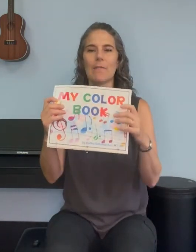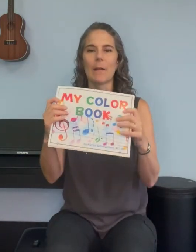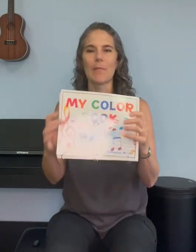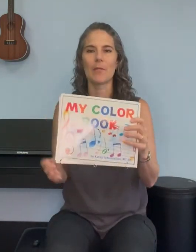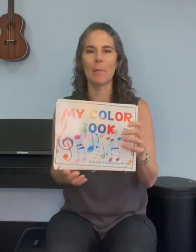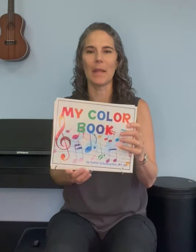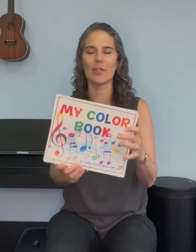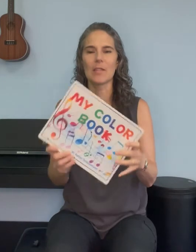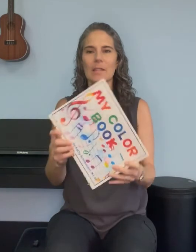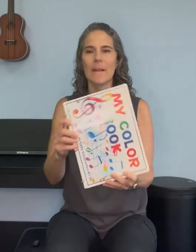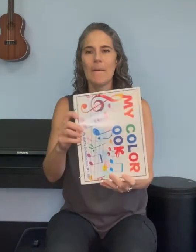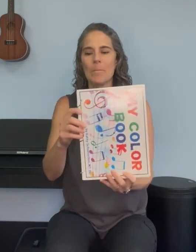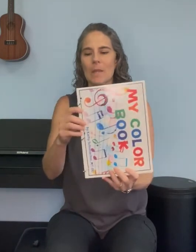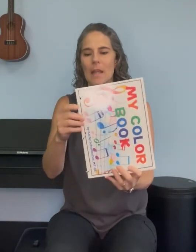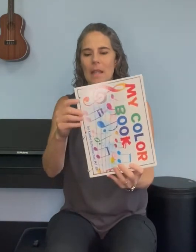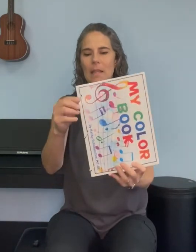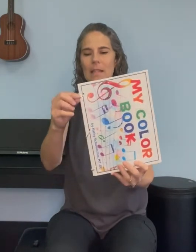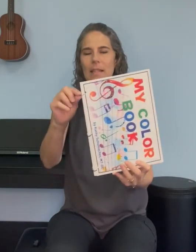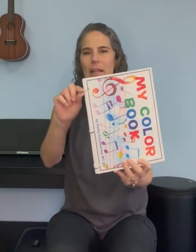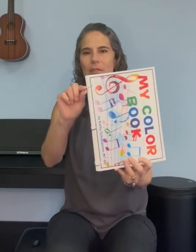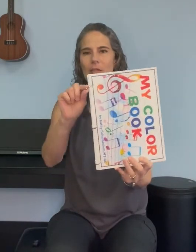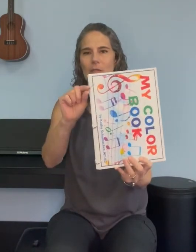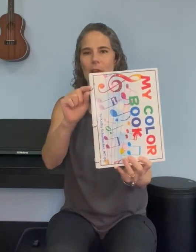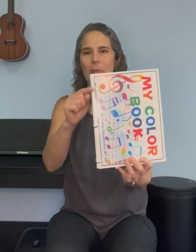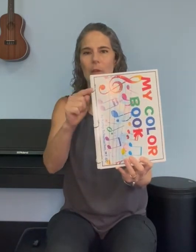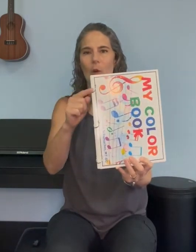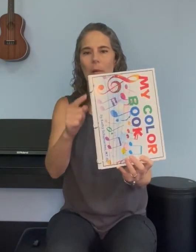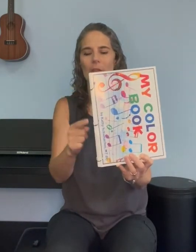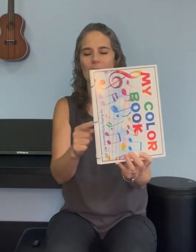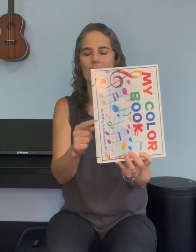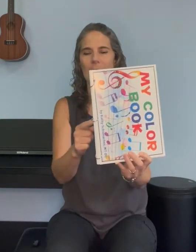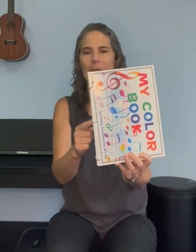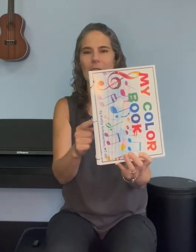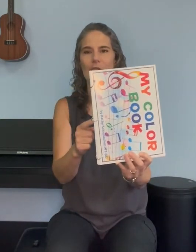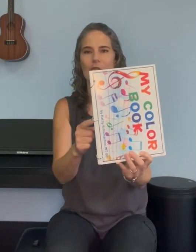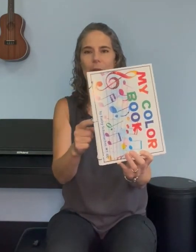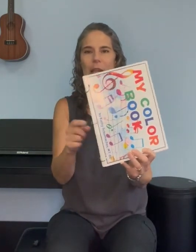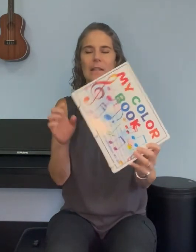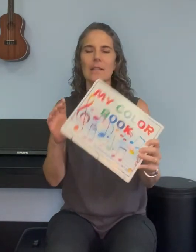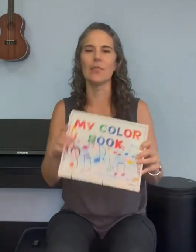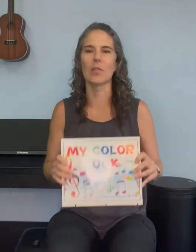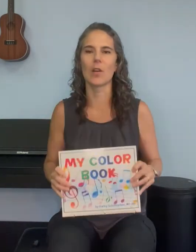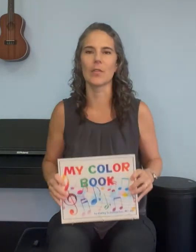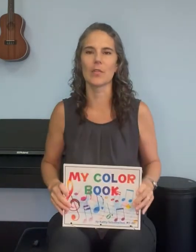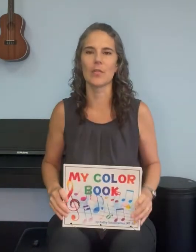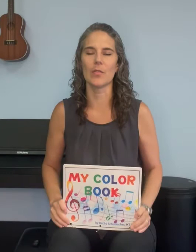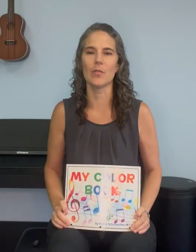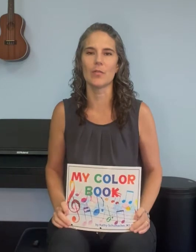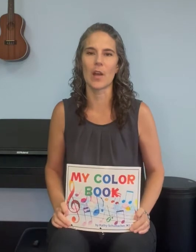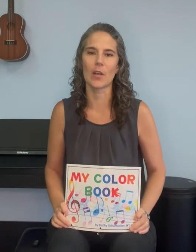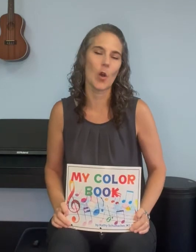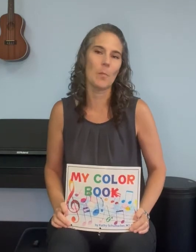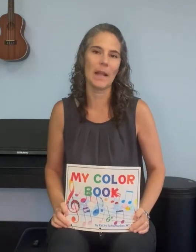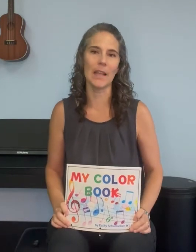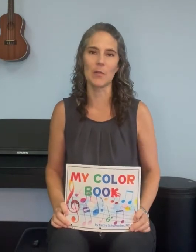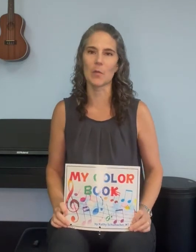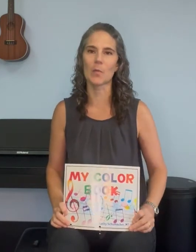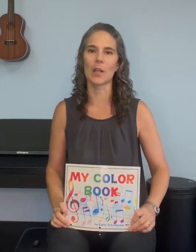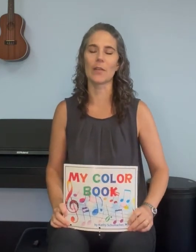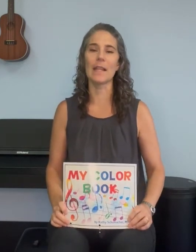flip through the pages. And in this case, I just use a 3-hole punch and some hinged rings. You could also use a comb binding, which would work great.